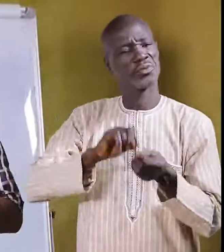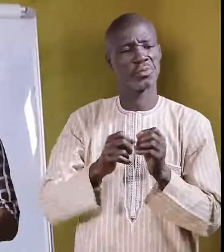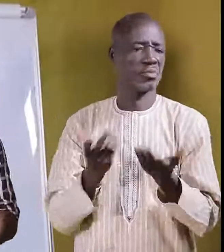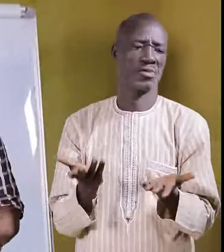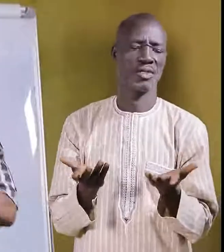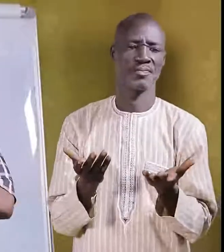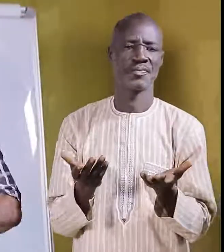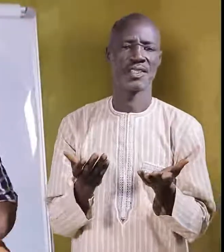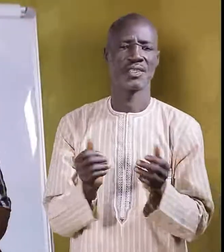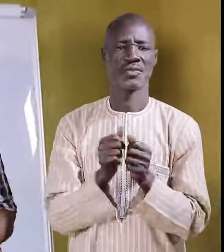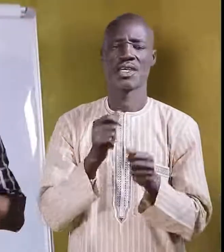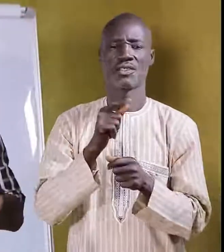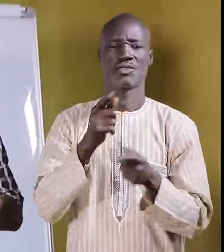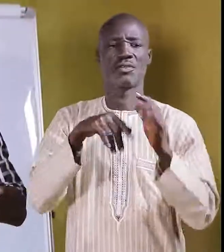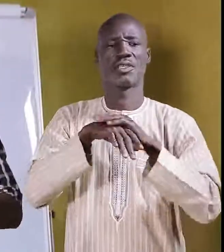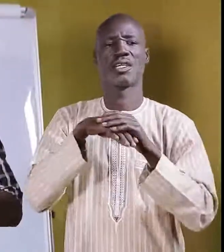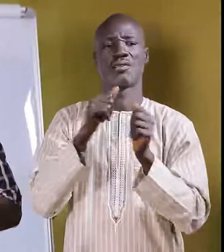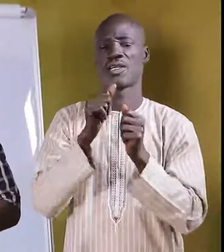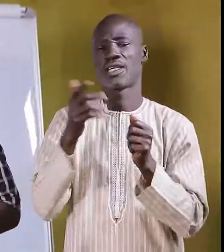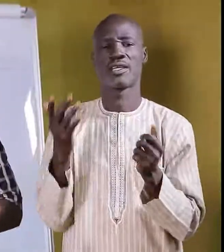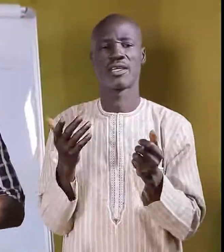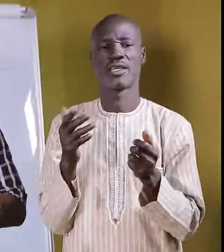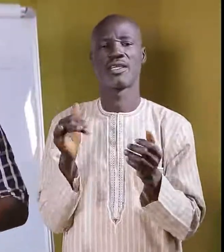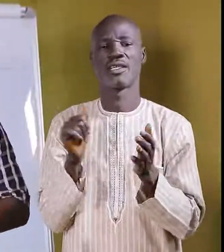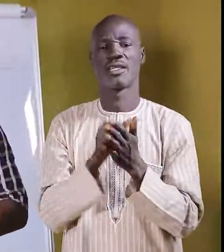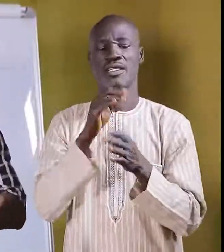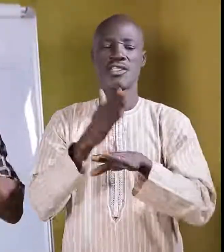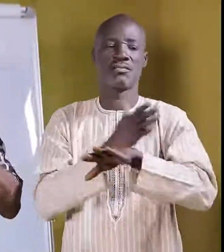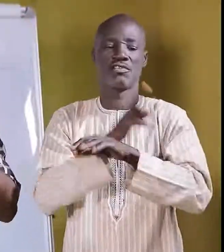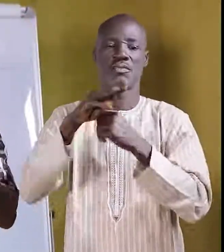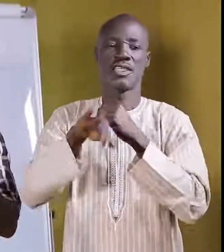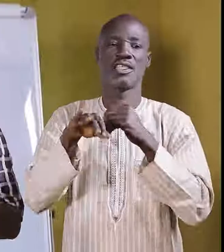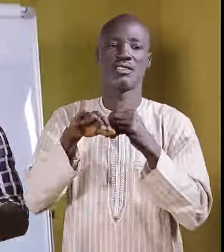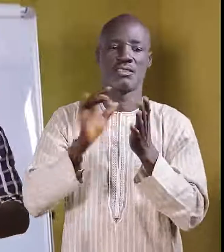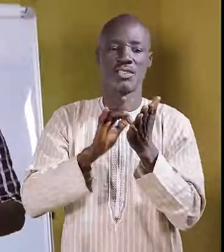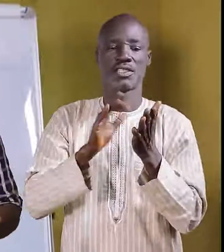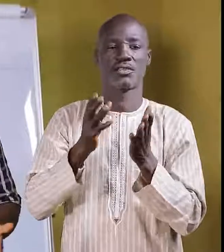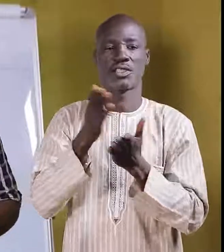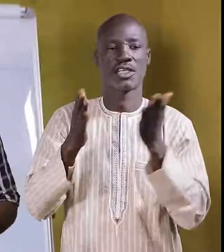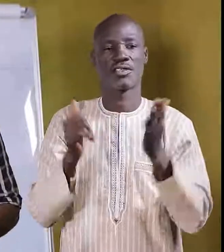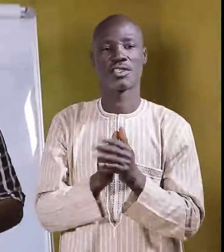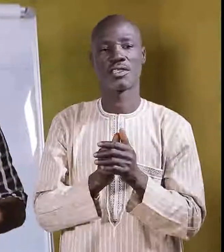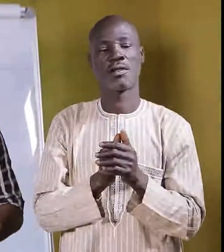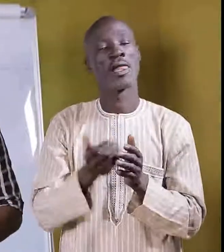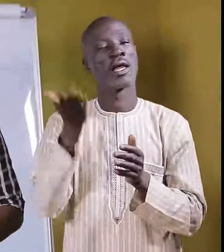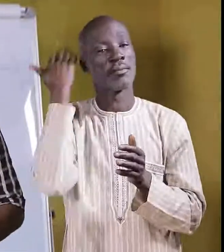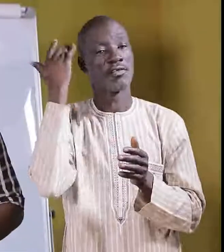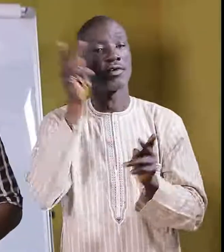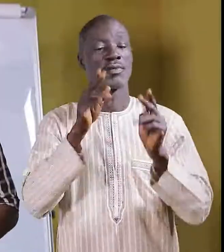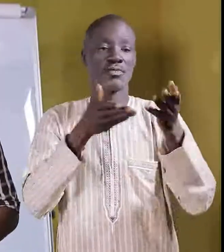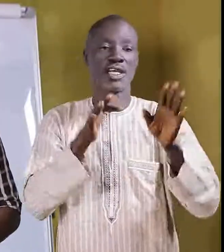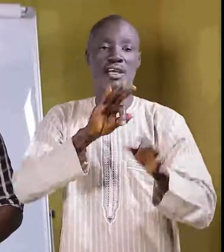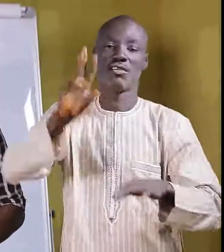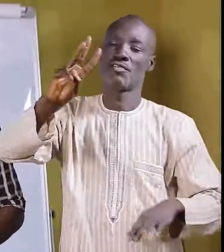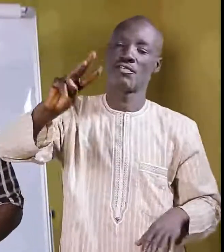there and come out without anything. So that is improvement in medical services. Formerly, people die of malaria anyhow. But today, just a